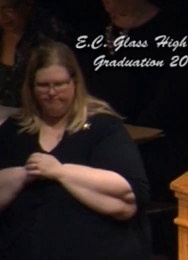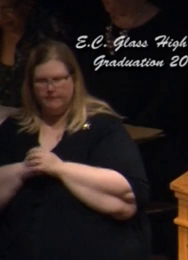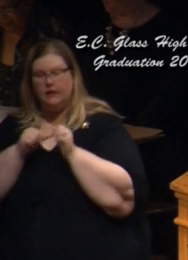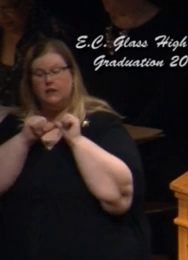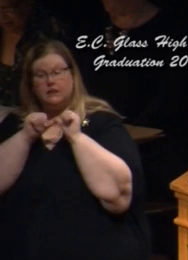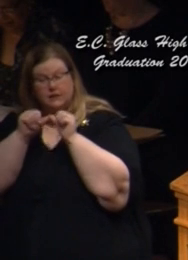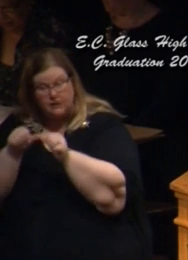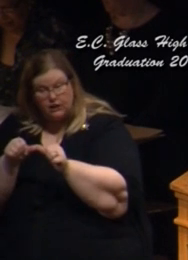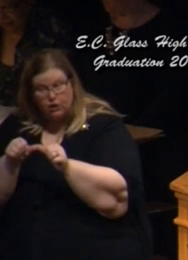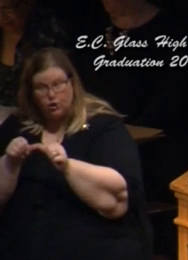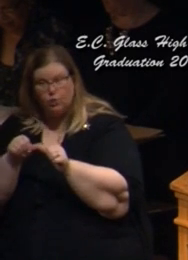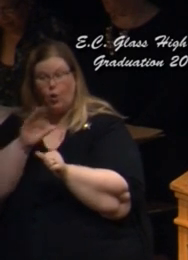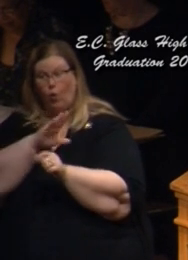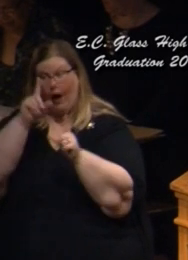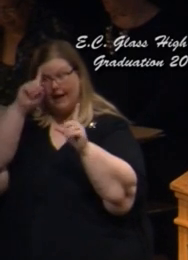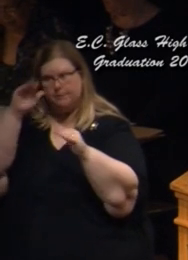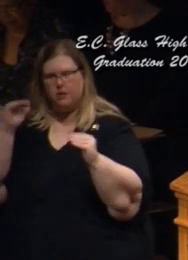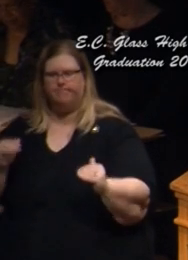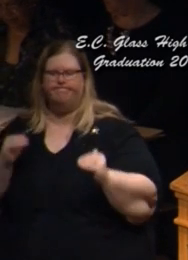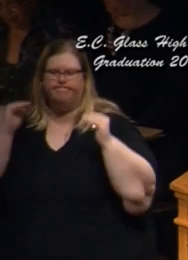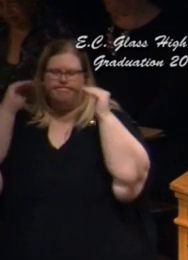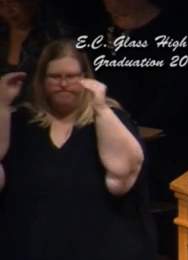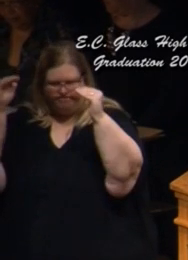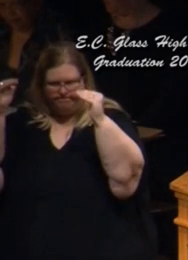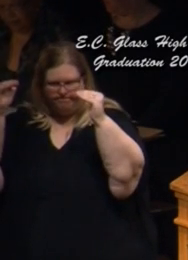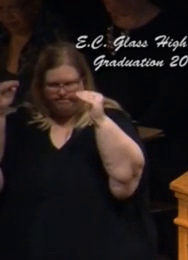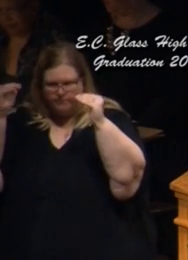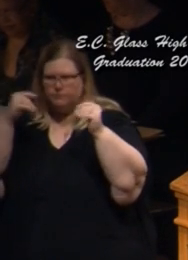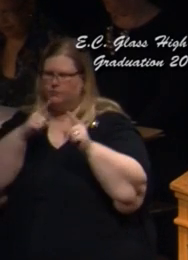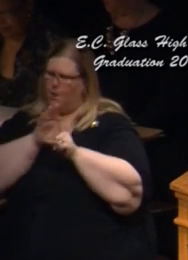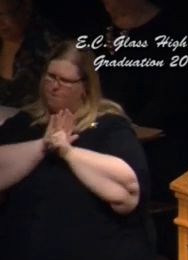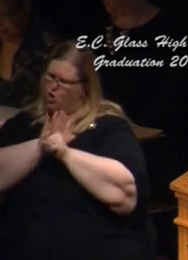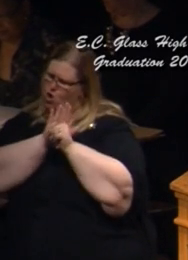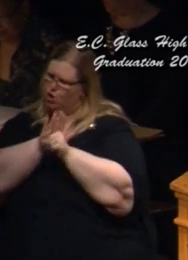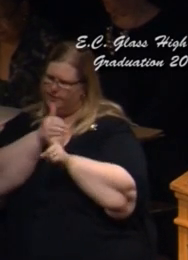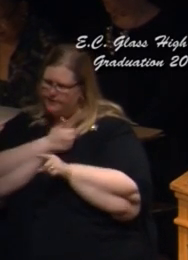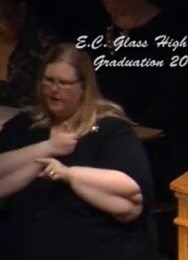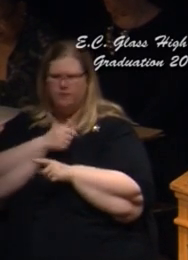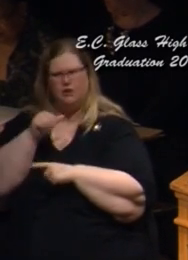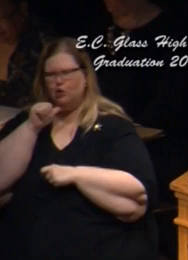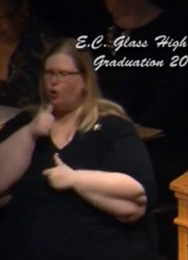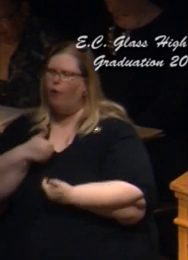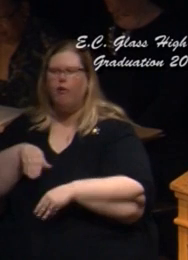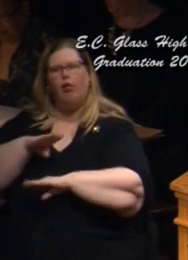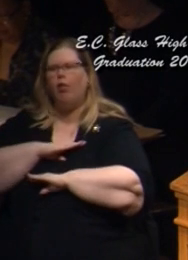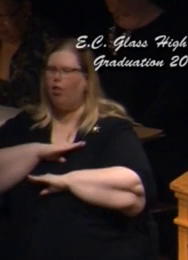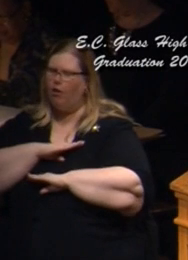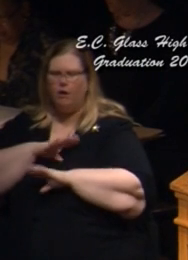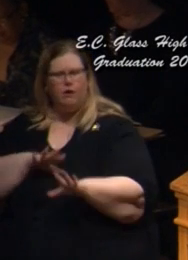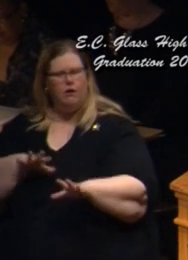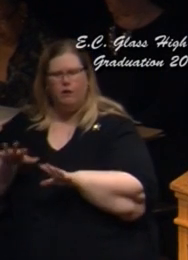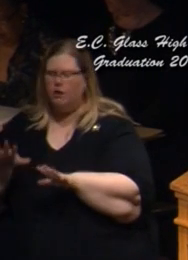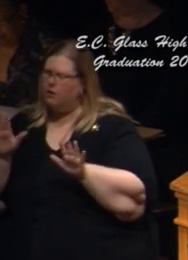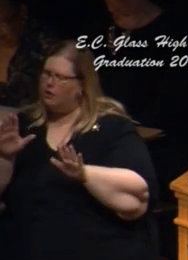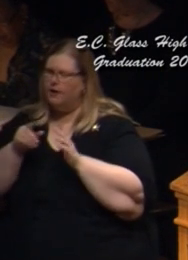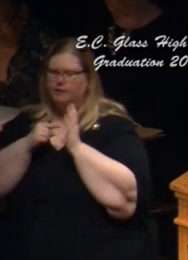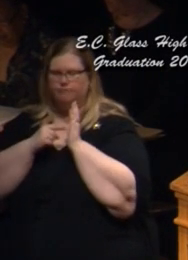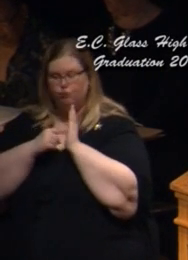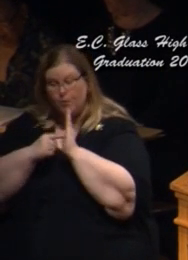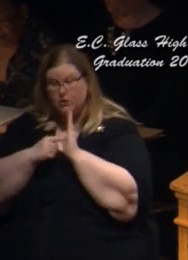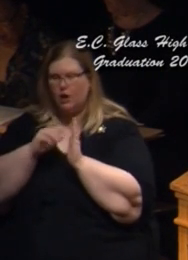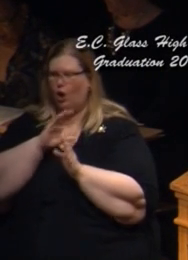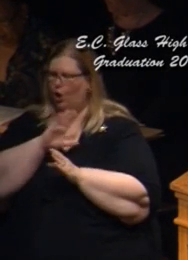Continue to have high expectations. Push yourself and do not settle. Continue to represent